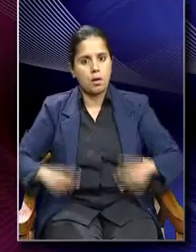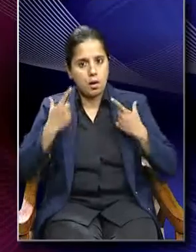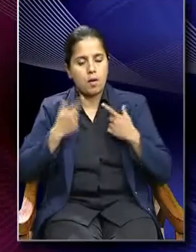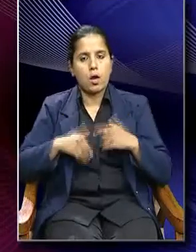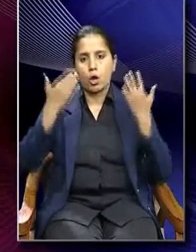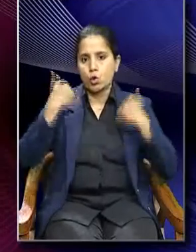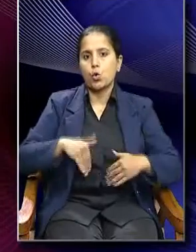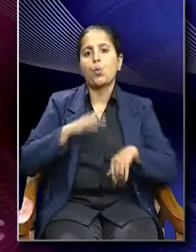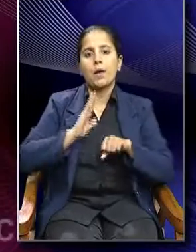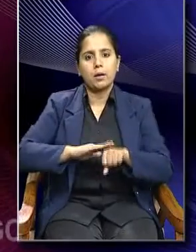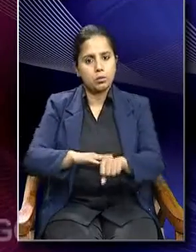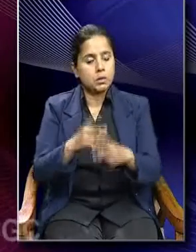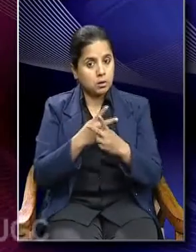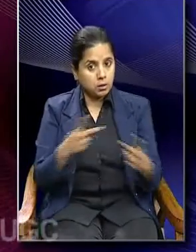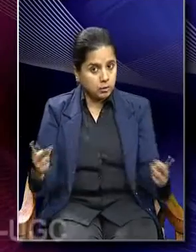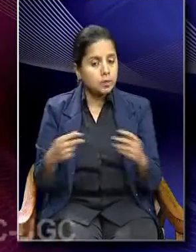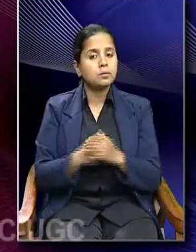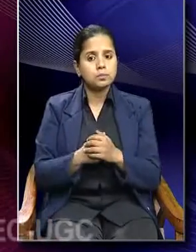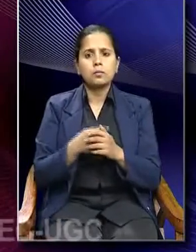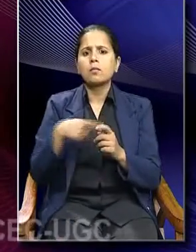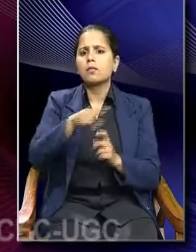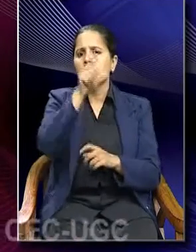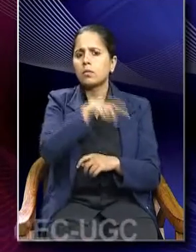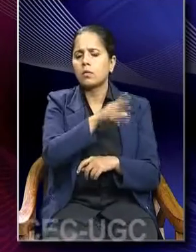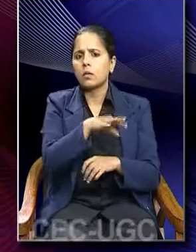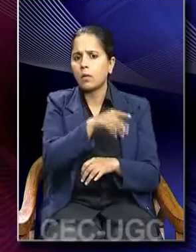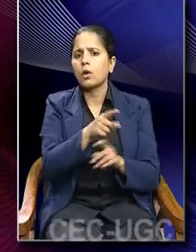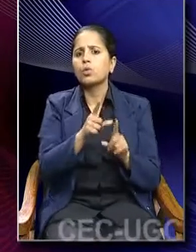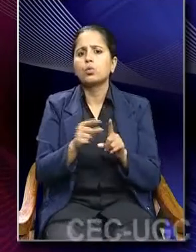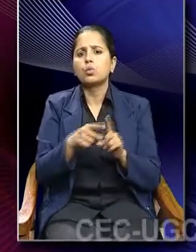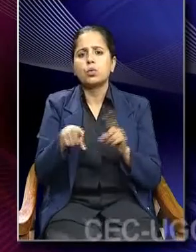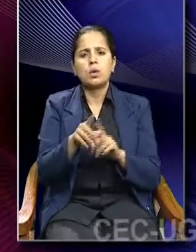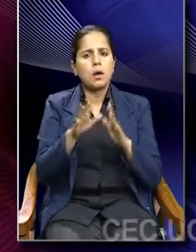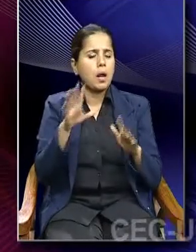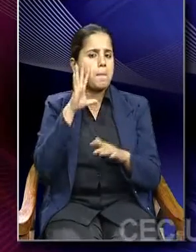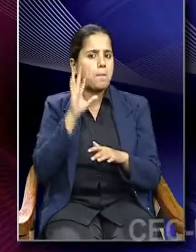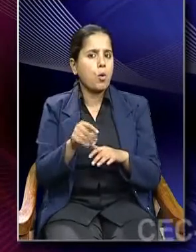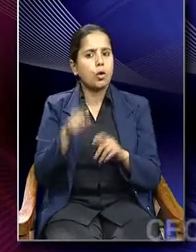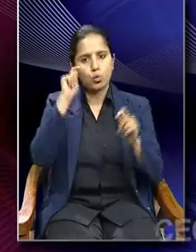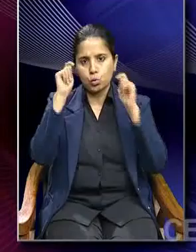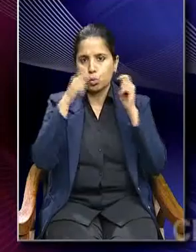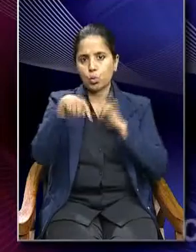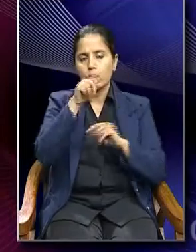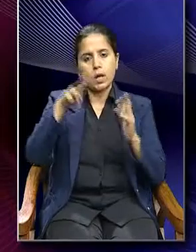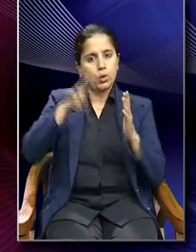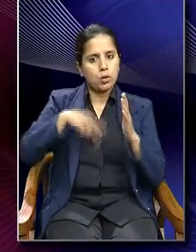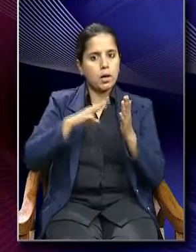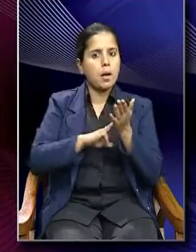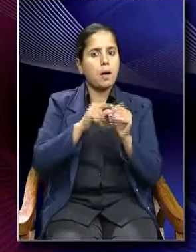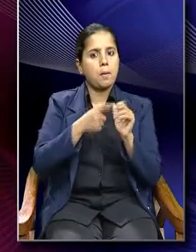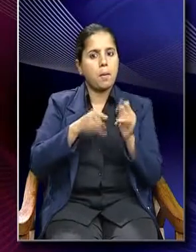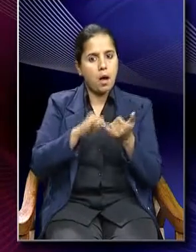human experience. So he was kind of playing a very important role. So he's kind of reading Marx,